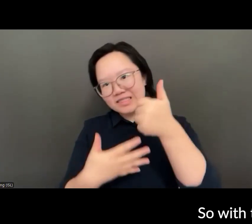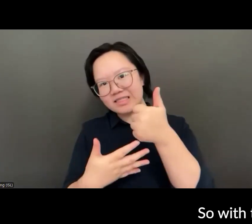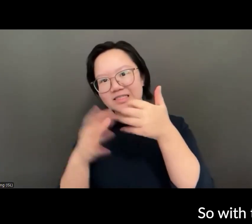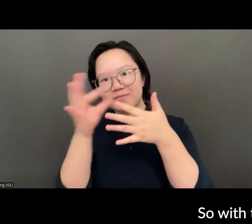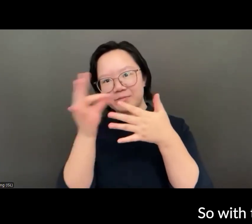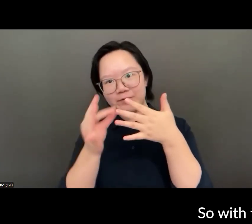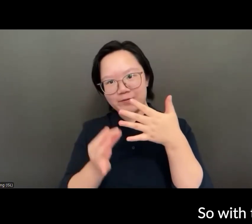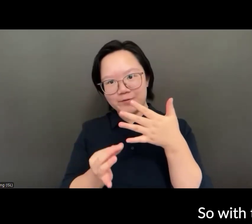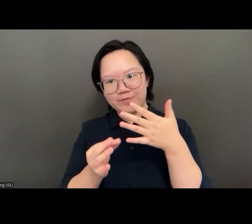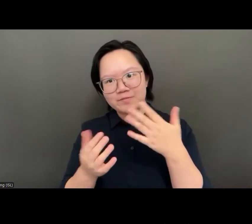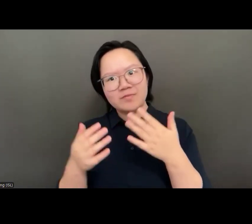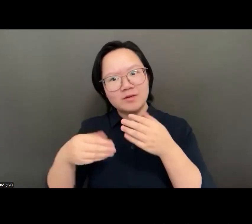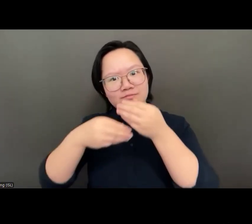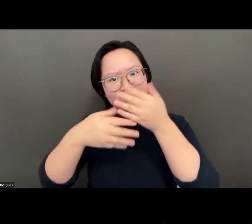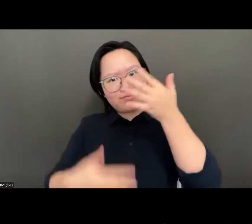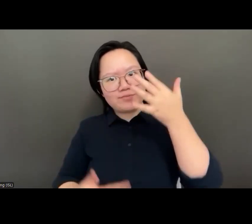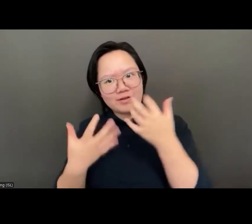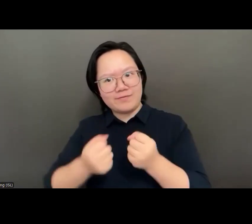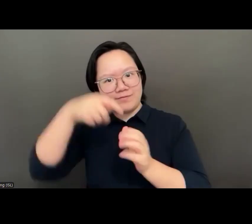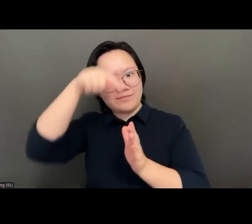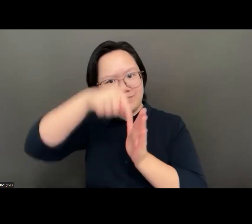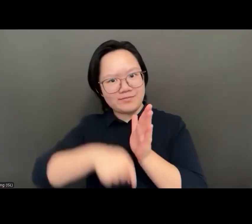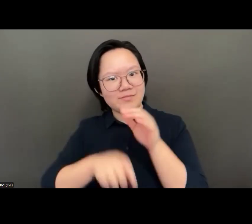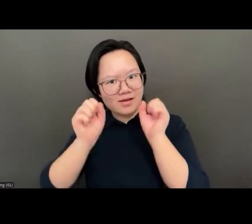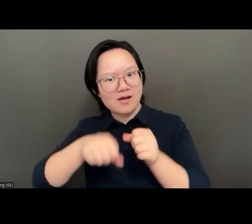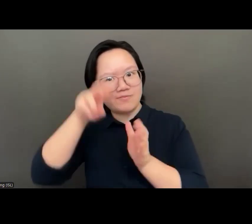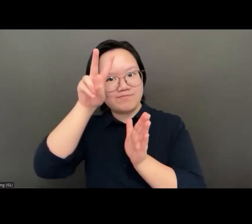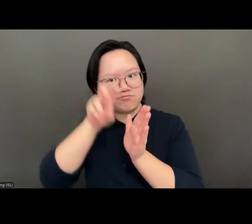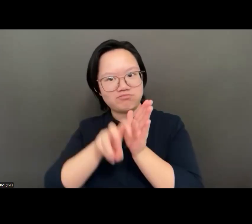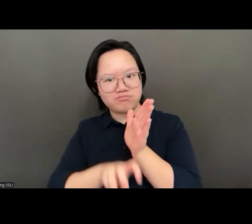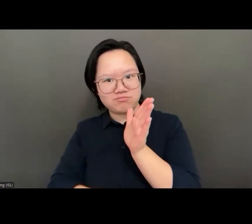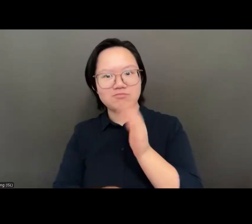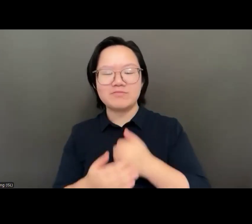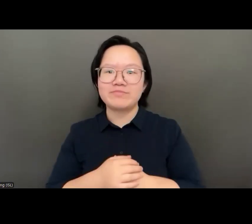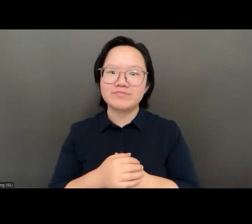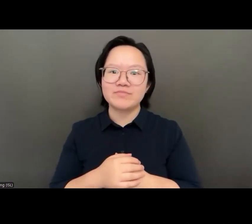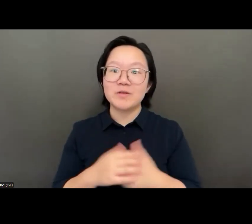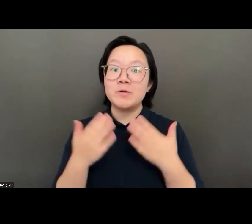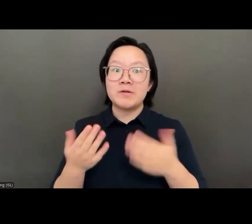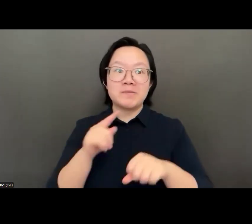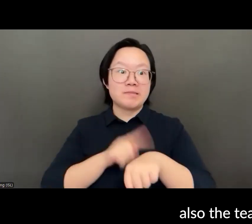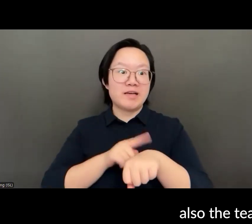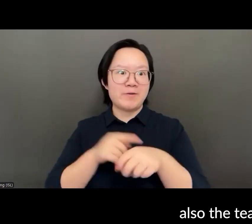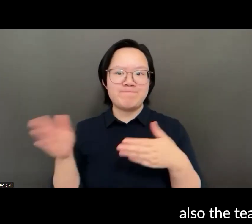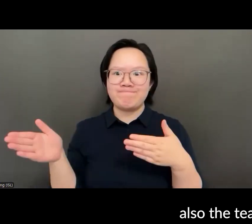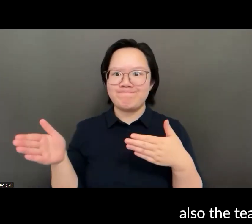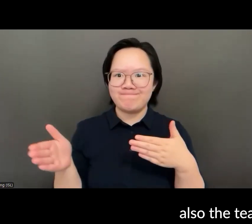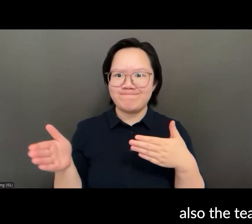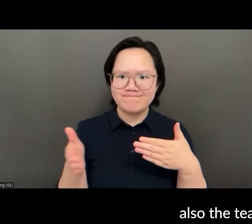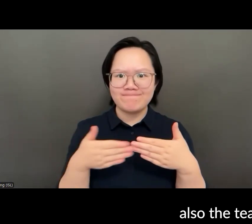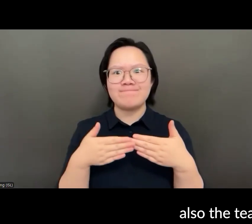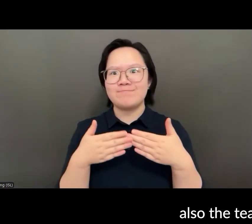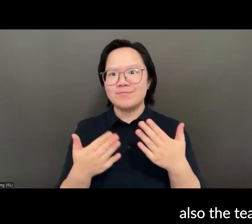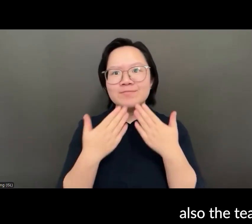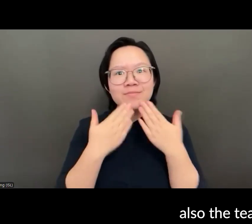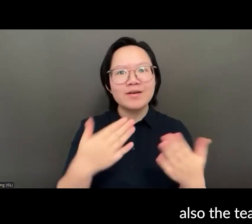I'm going to close today's webinar with a huge thanks to the team at MYT, also the team at